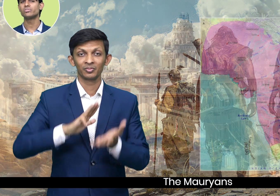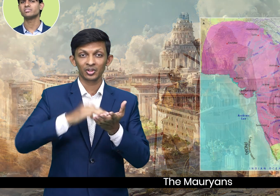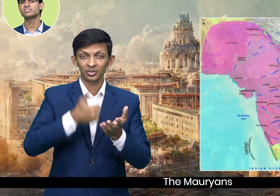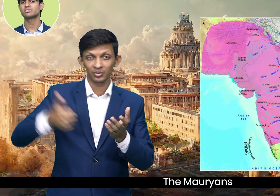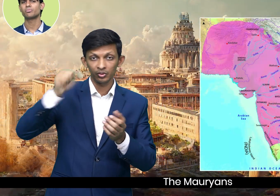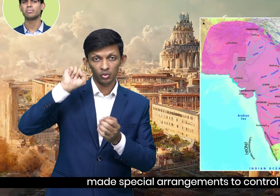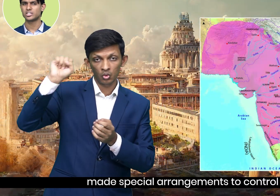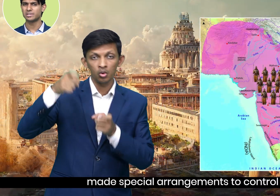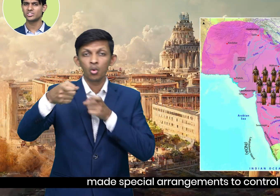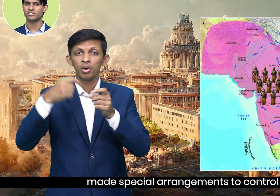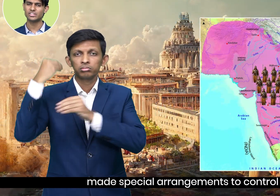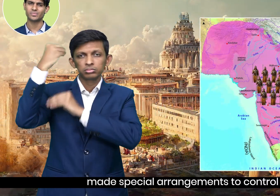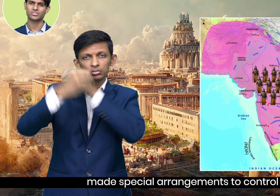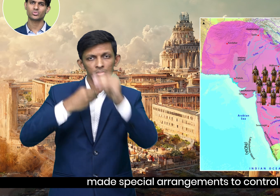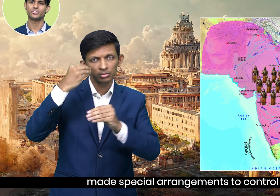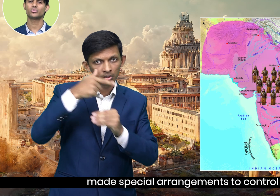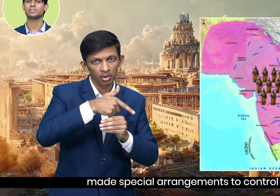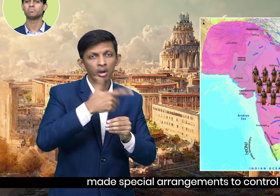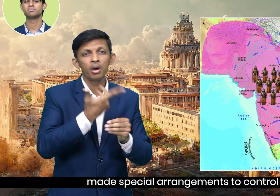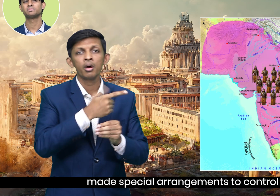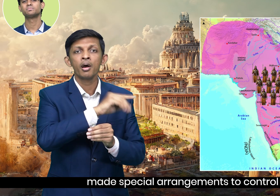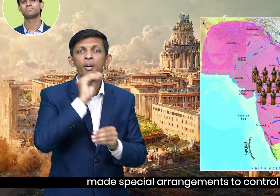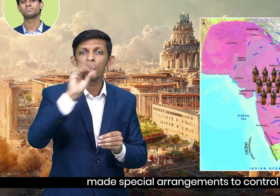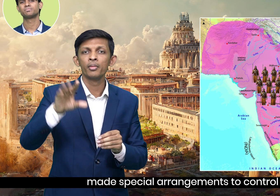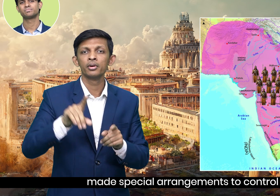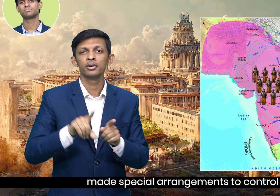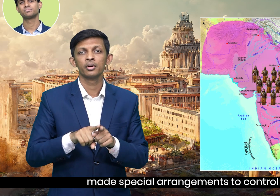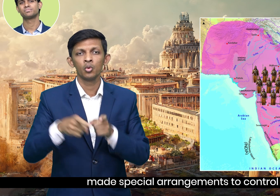The Mauryans made special arrangements to control them.